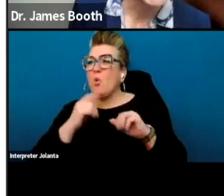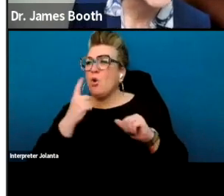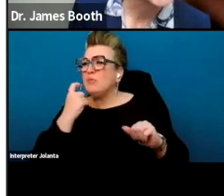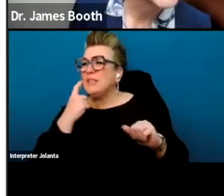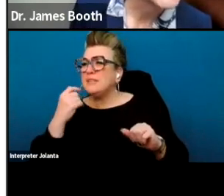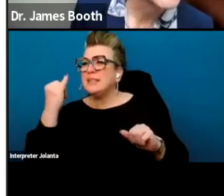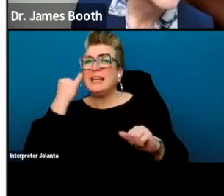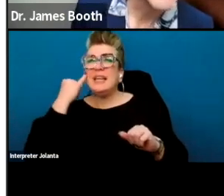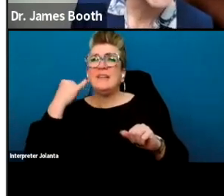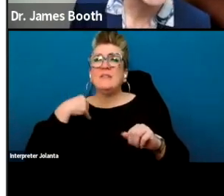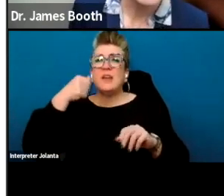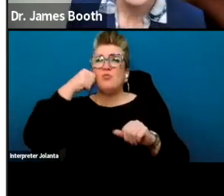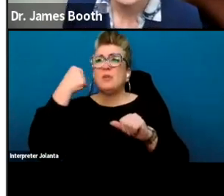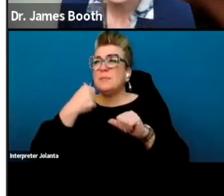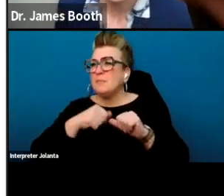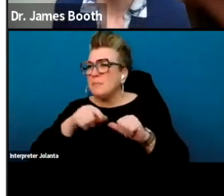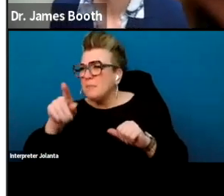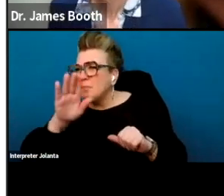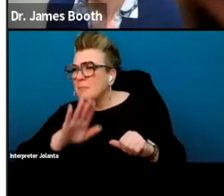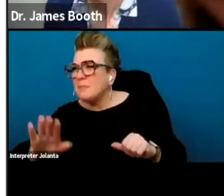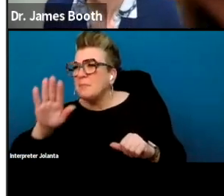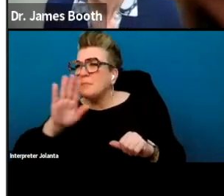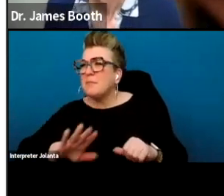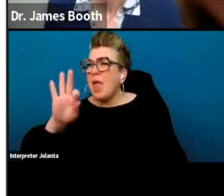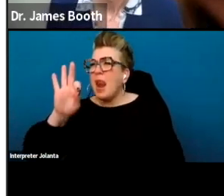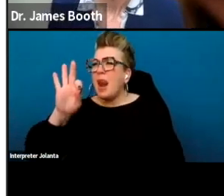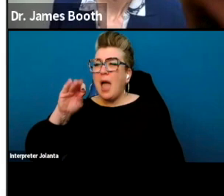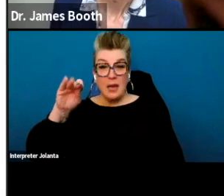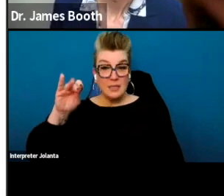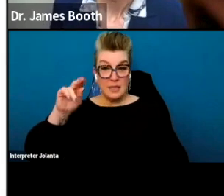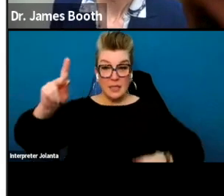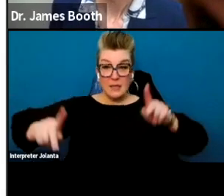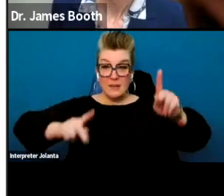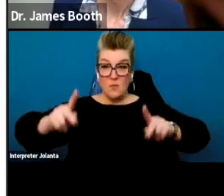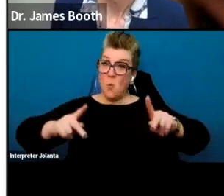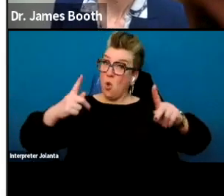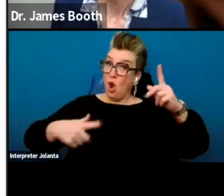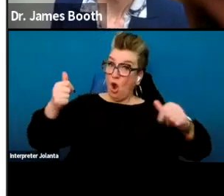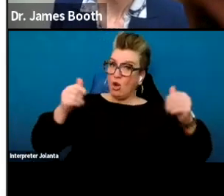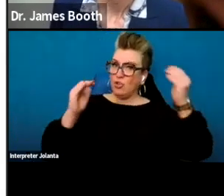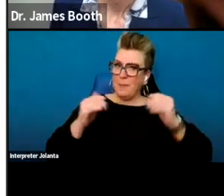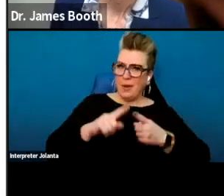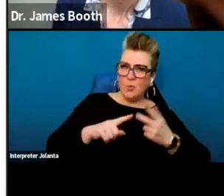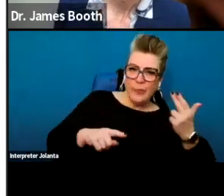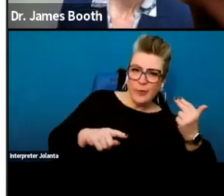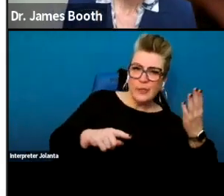I remember, about 90 participants. So a largish